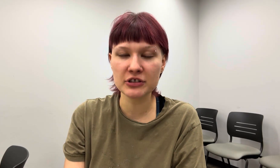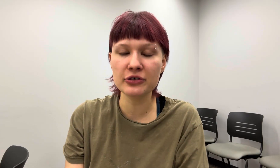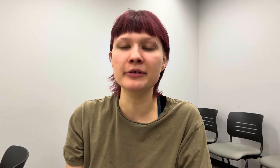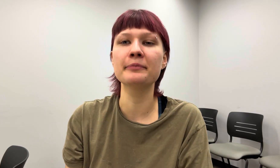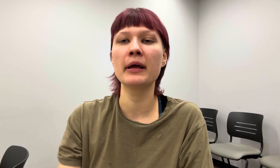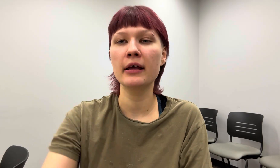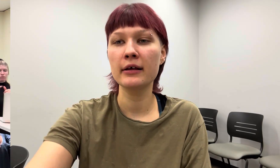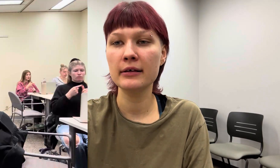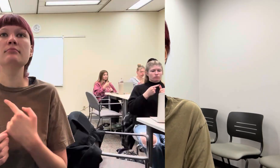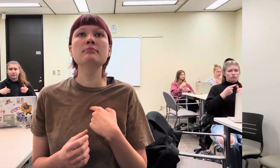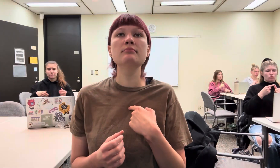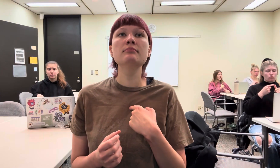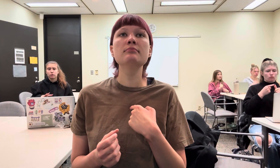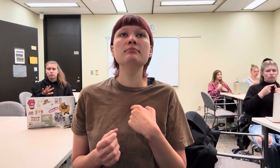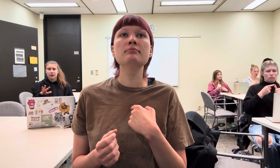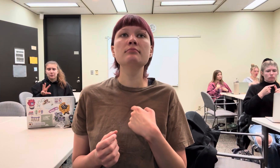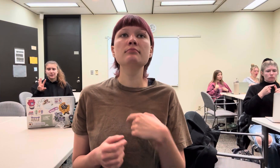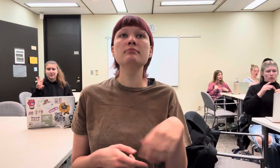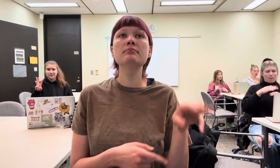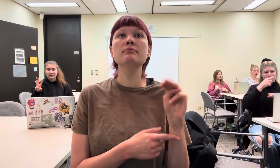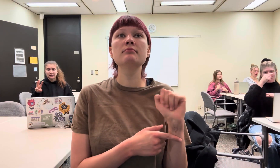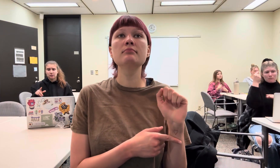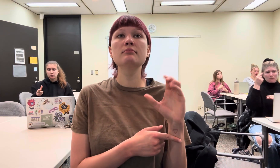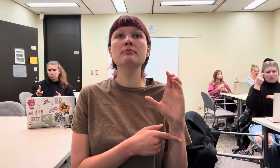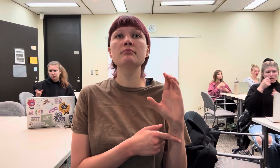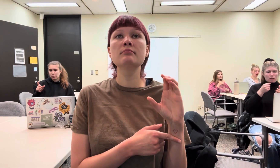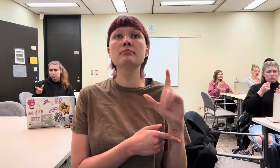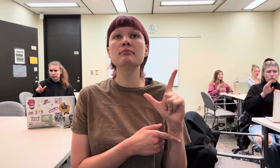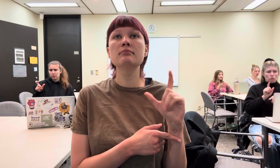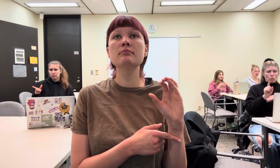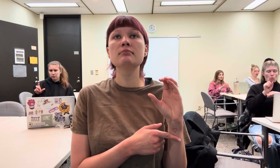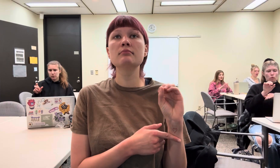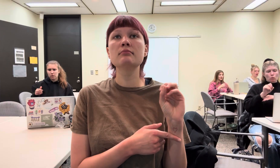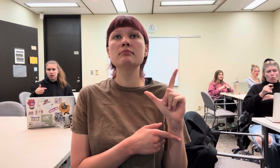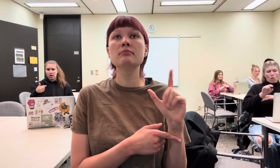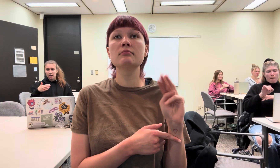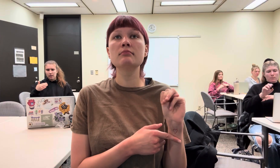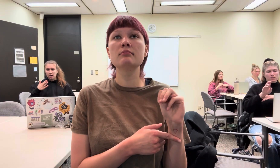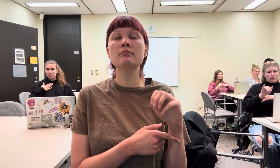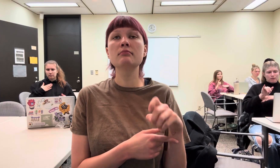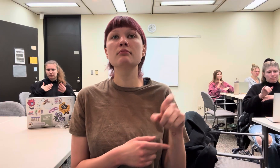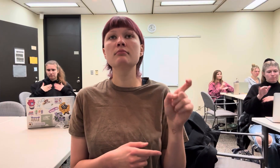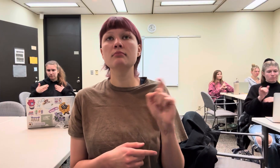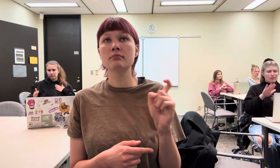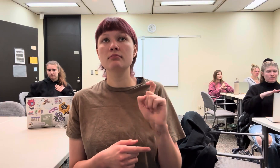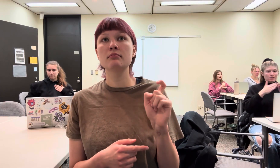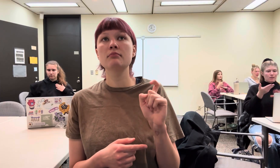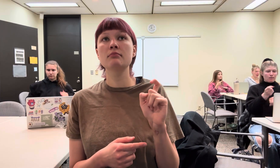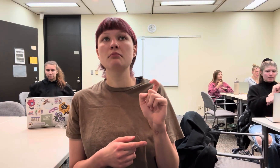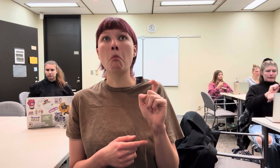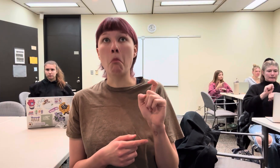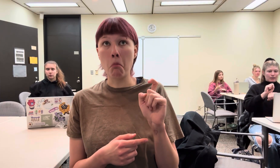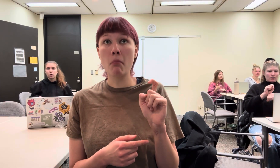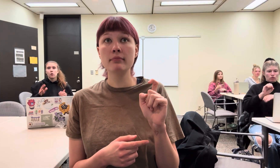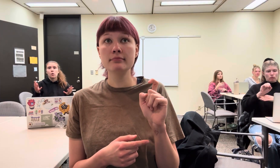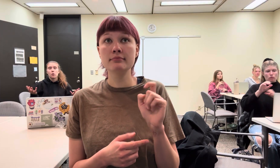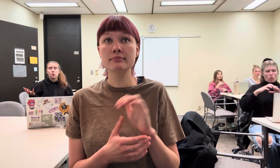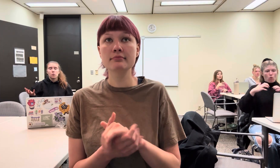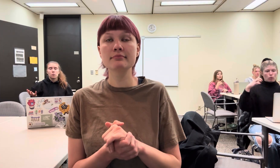student. Stage of a Manhattan auditorium. In that sentence alone, what would you have highlighted, circled, marked as kind